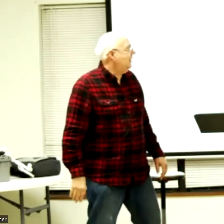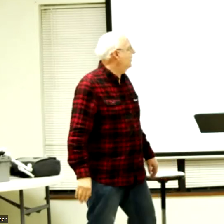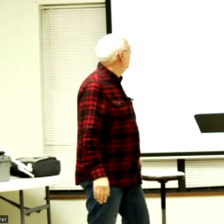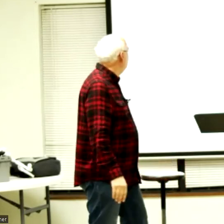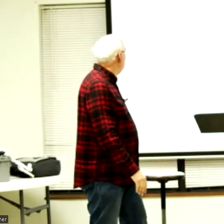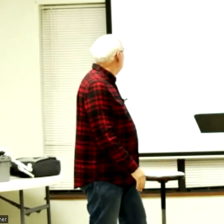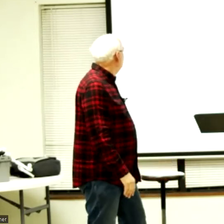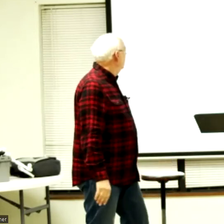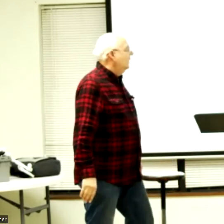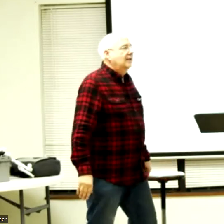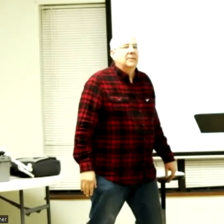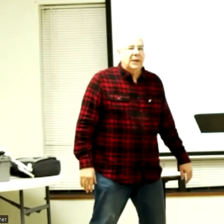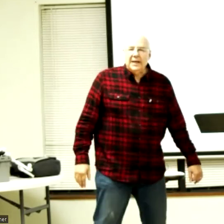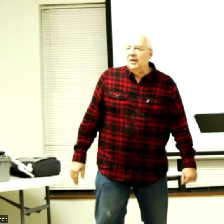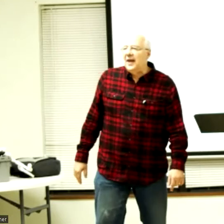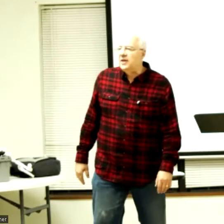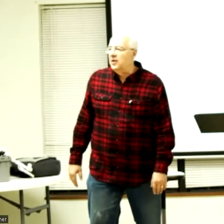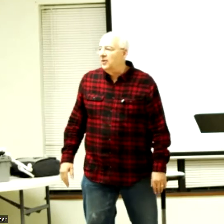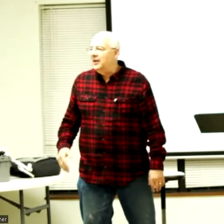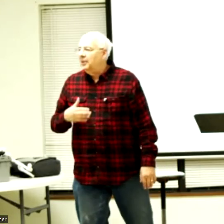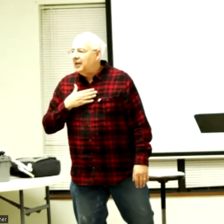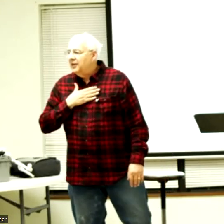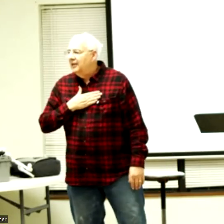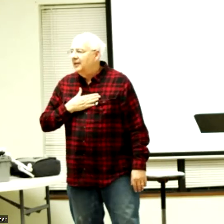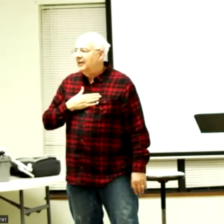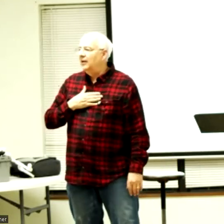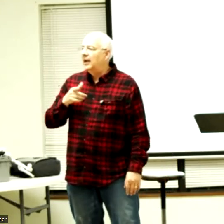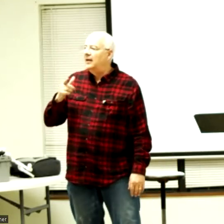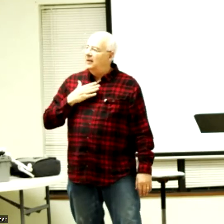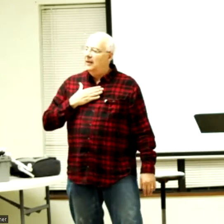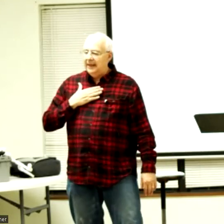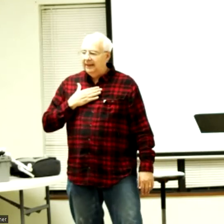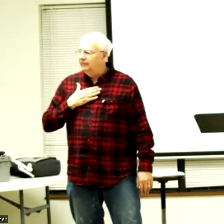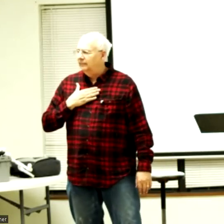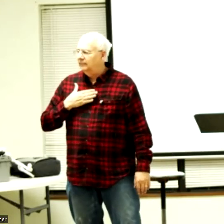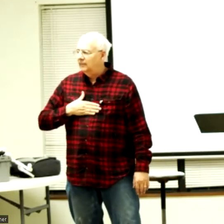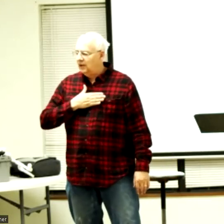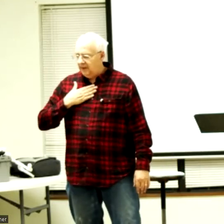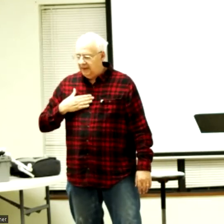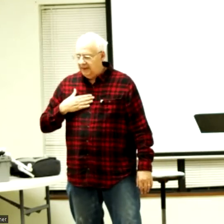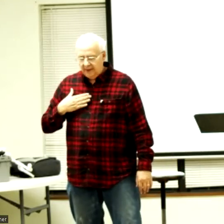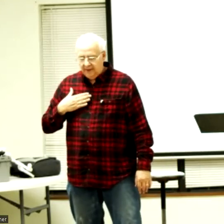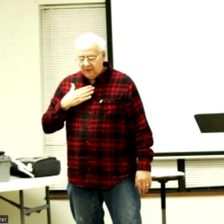standard. Please and thank you. We did please. Okay. You're going, let's see, this is